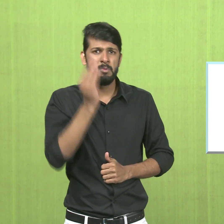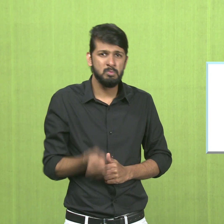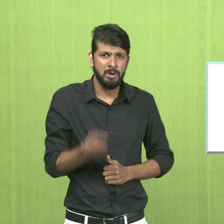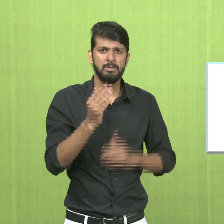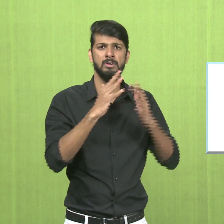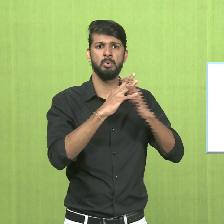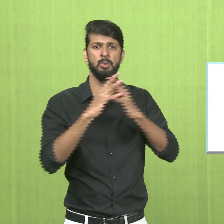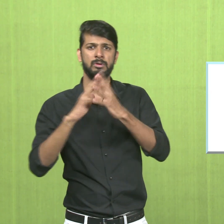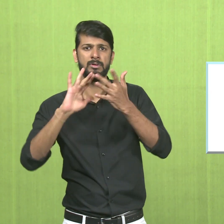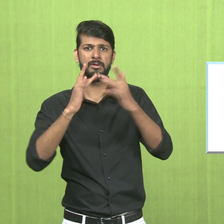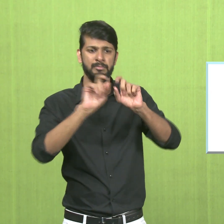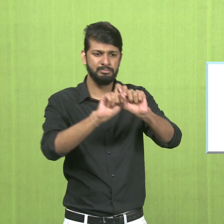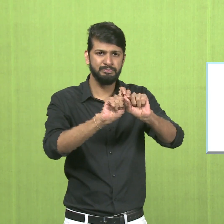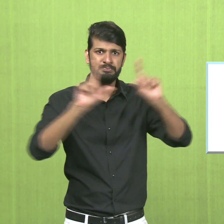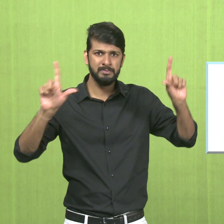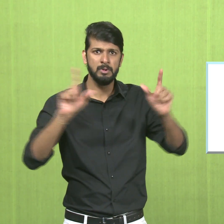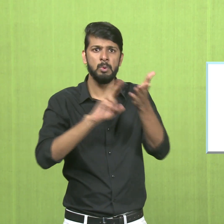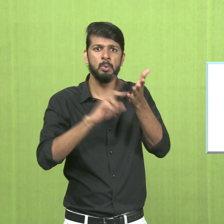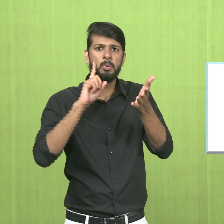For more information, you may visit